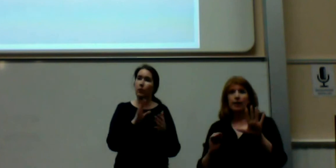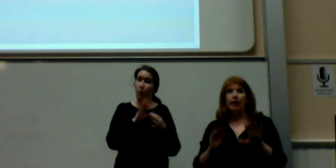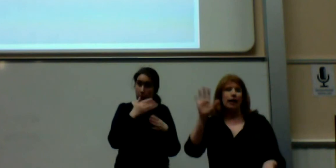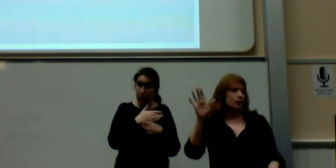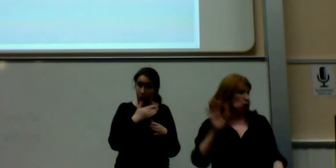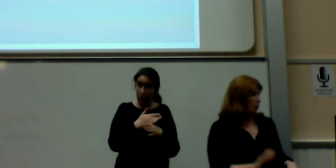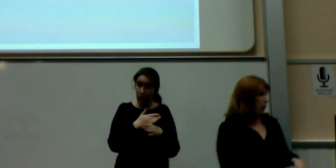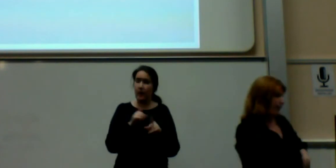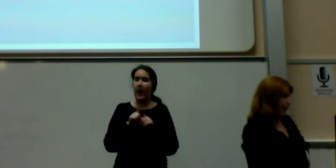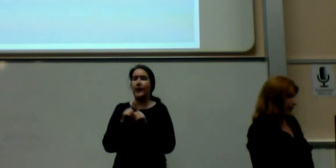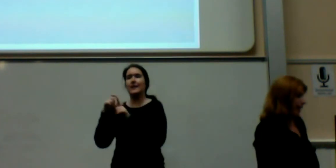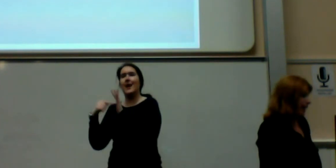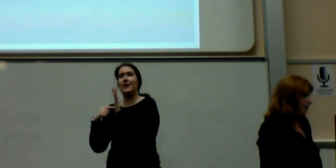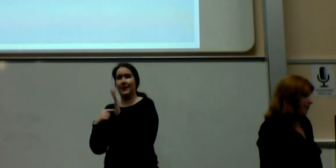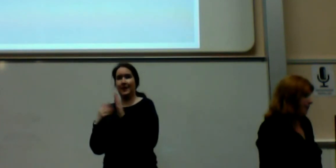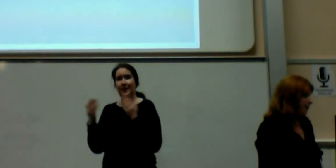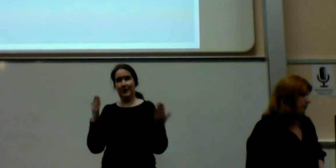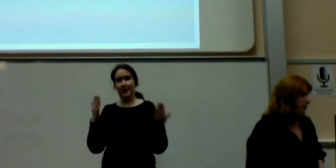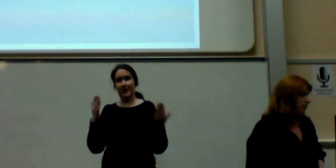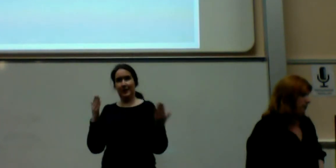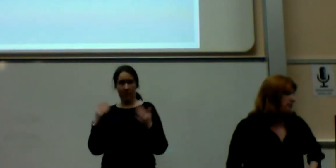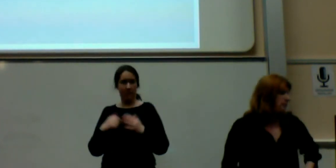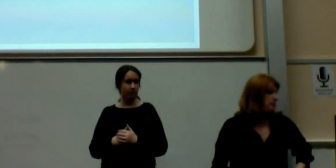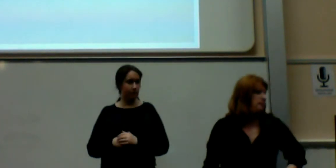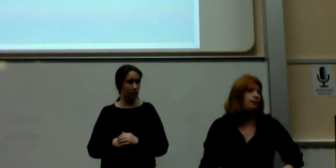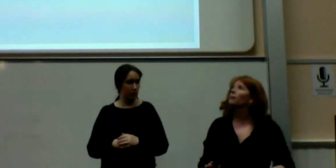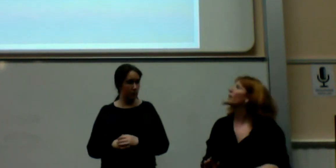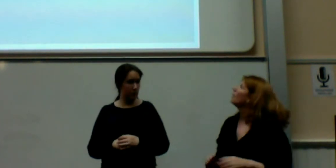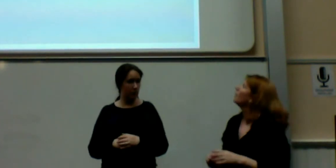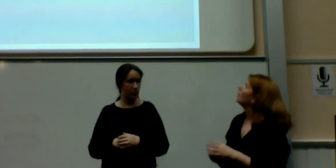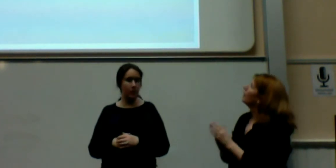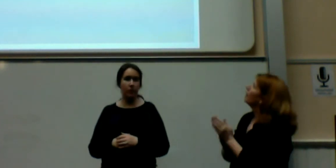DIT and the homework that I had.